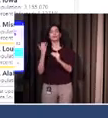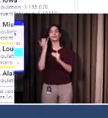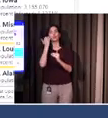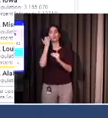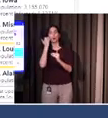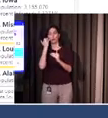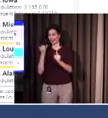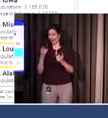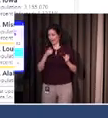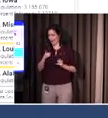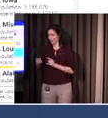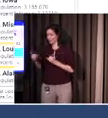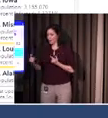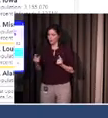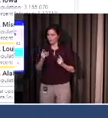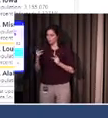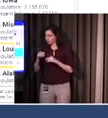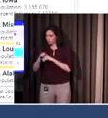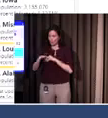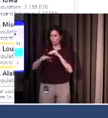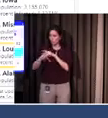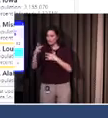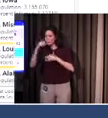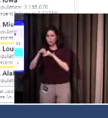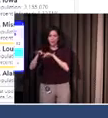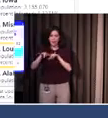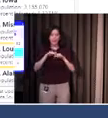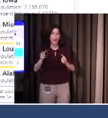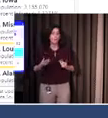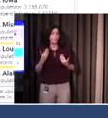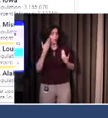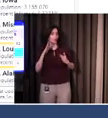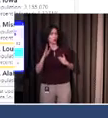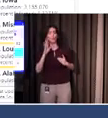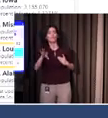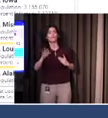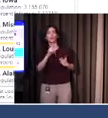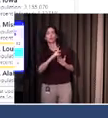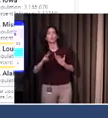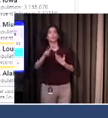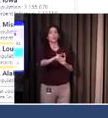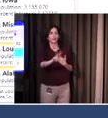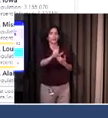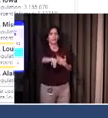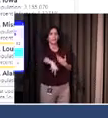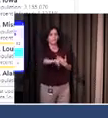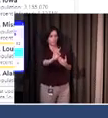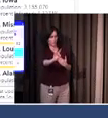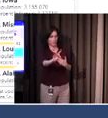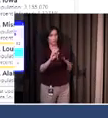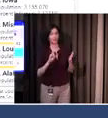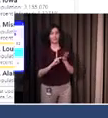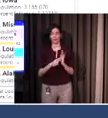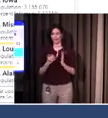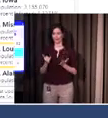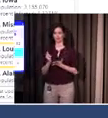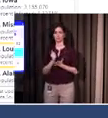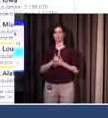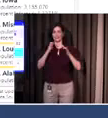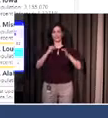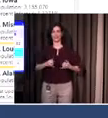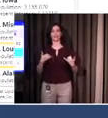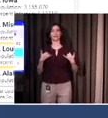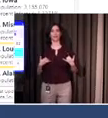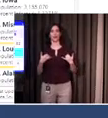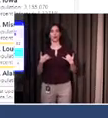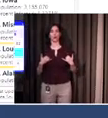is currently happening to show itself in the data. And so that's why you always have to make decisions sooner